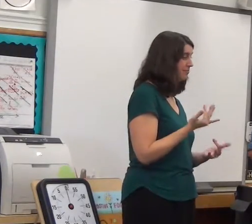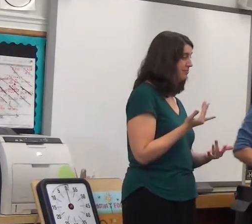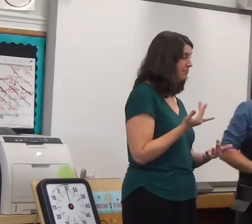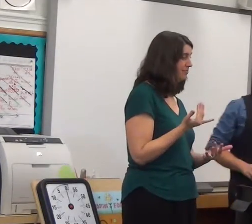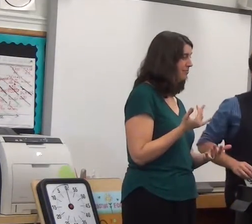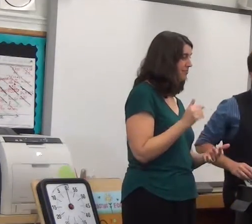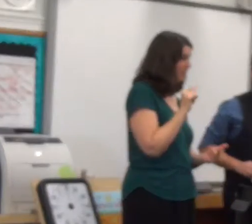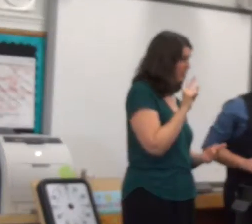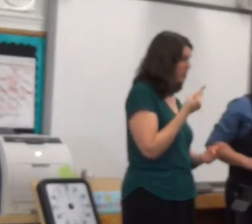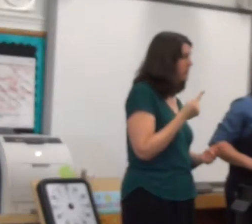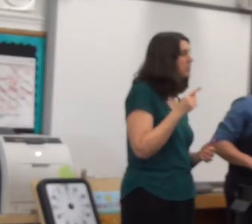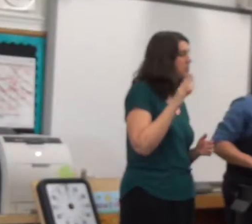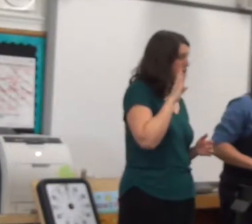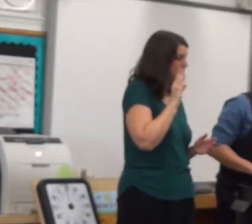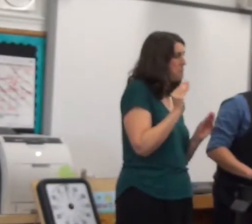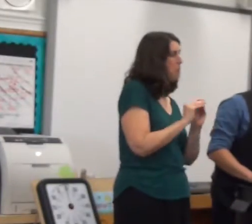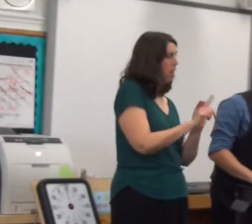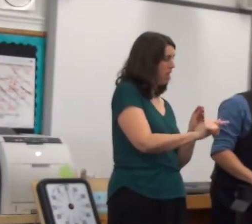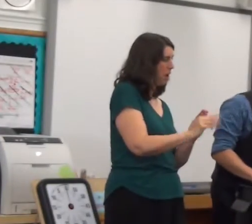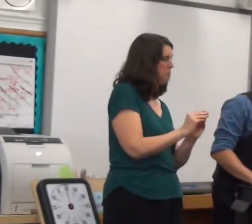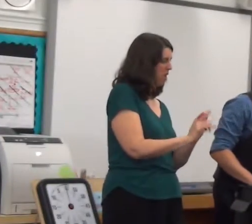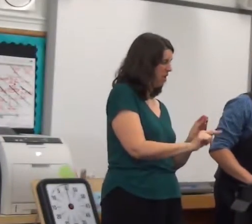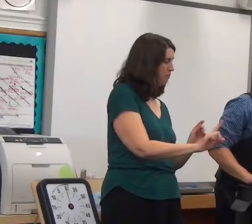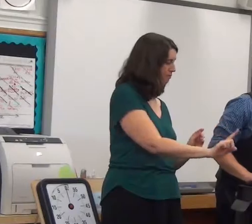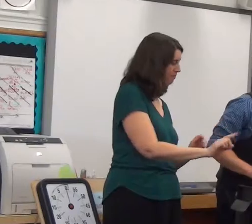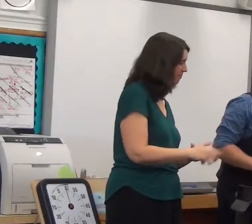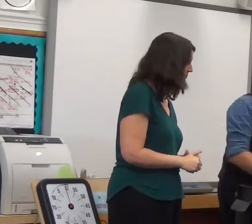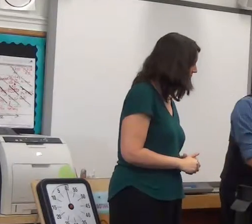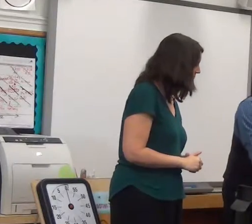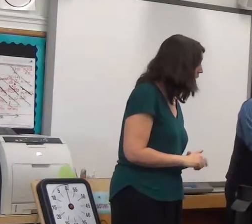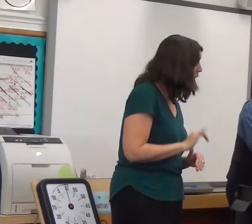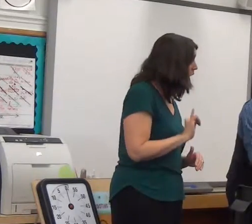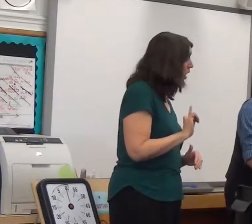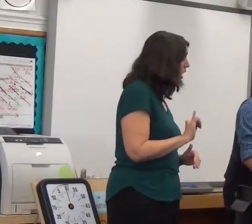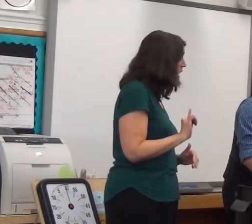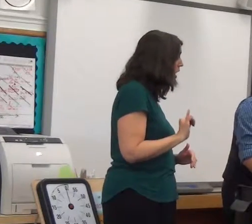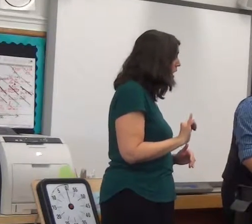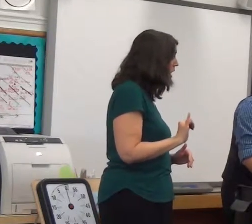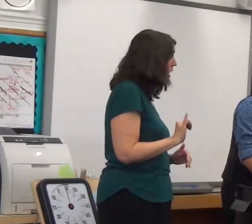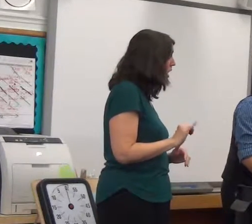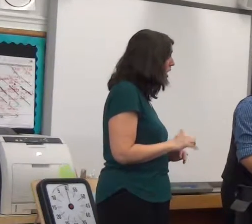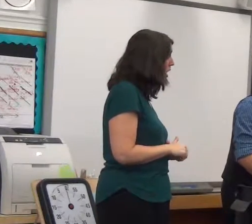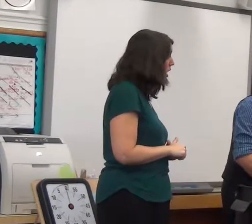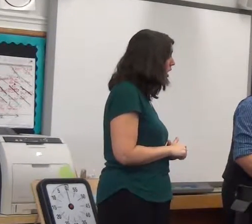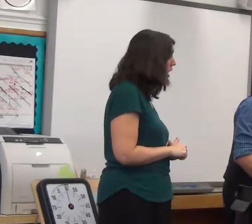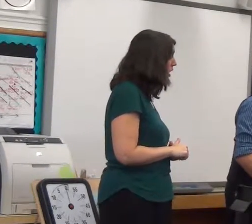Christopher, well, there's going to be more magic tricks, but let's try this. Oh, here it is. Christopher,